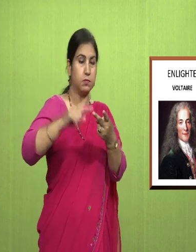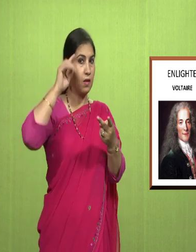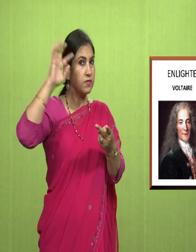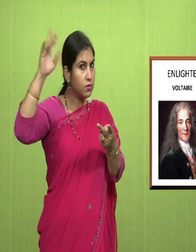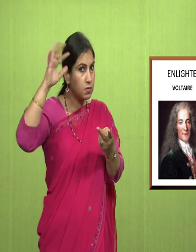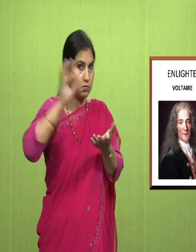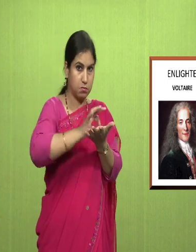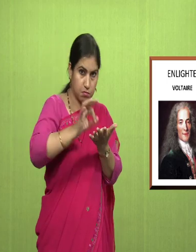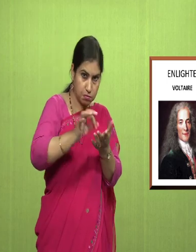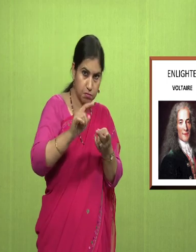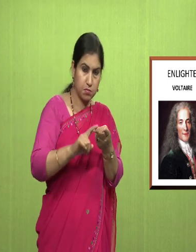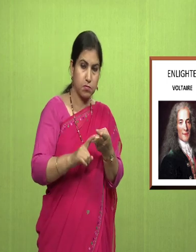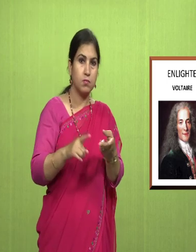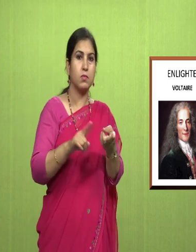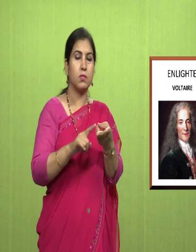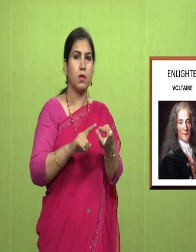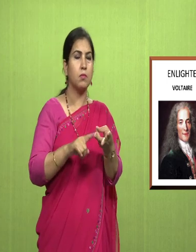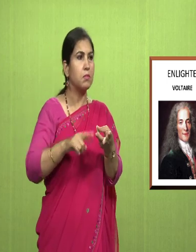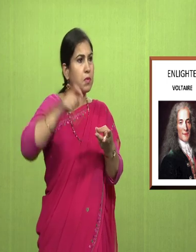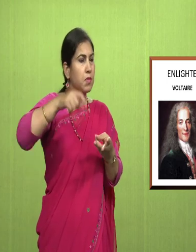philosophers, and intellectuals